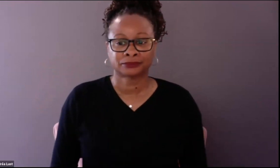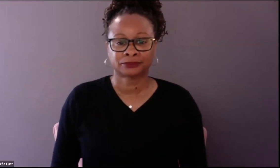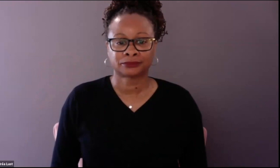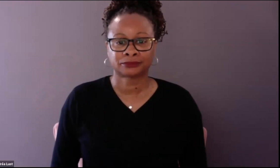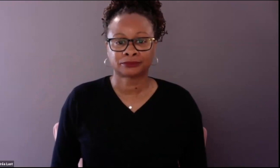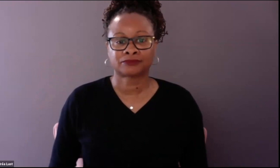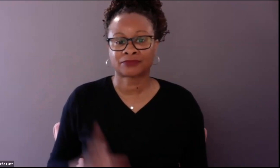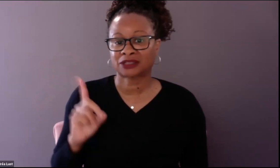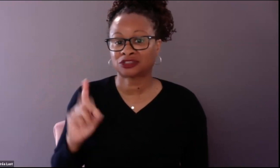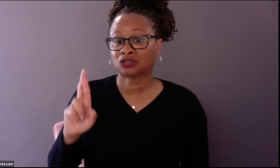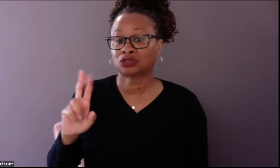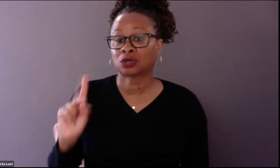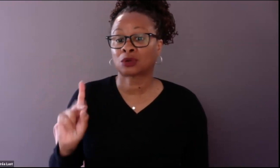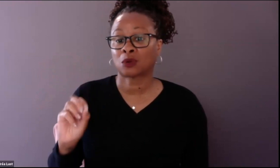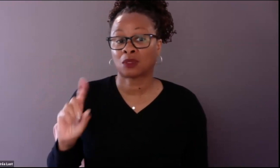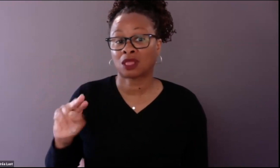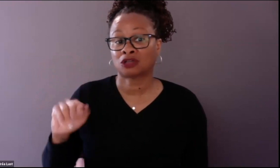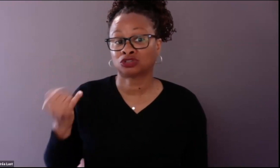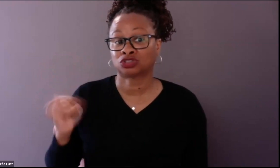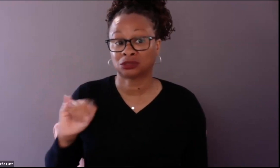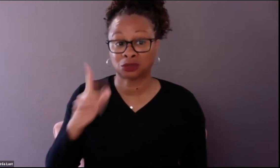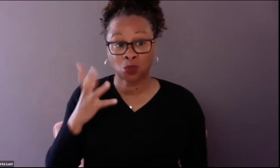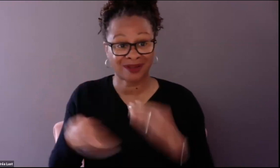Dr. Kalonji, did you have something you wanted to add to that?